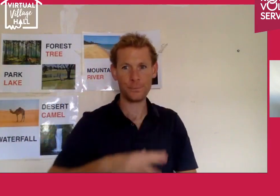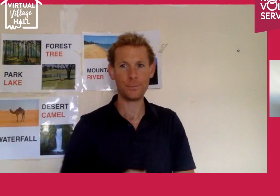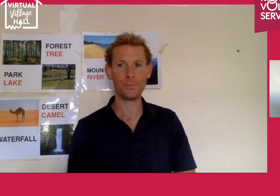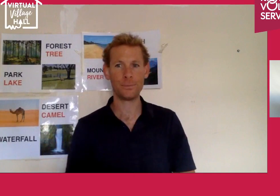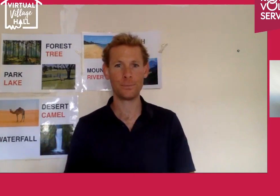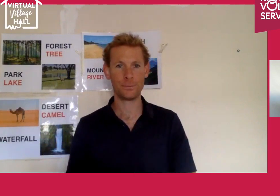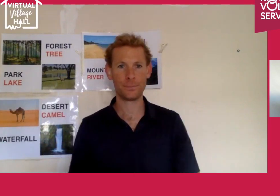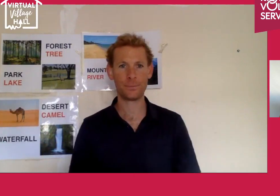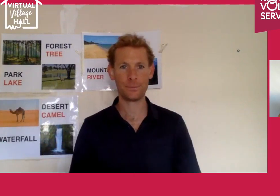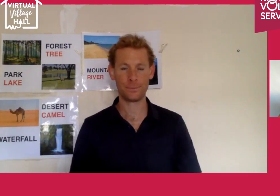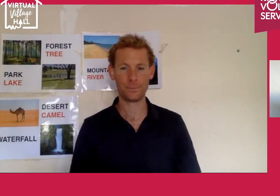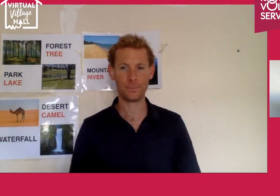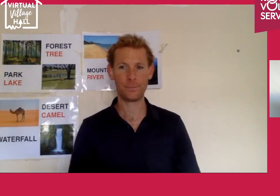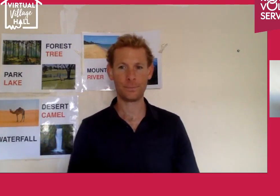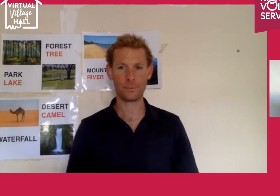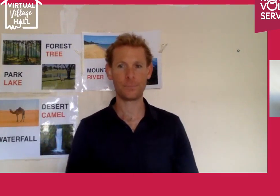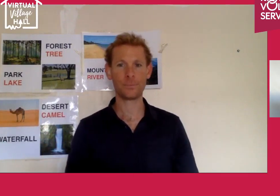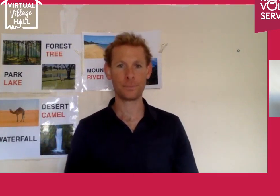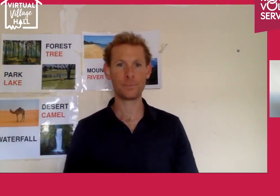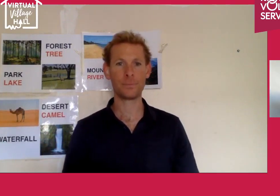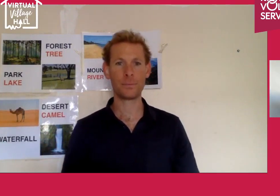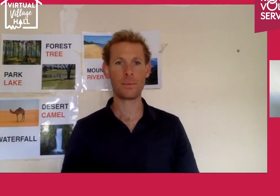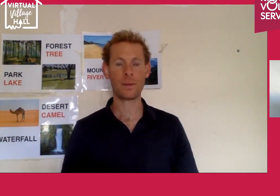nature and then land.